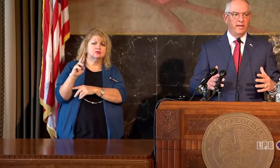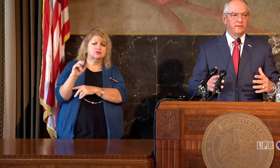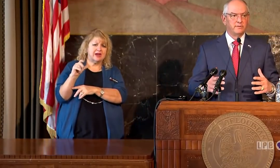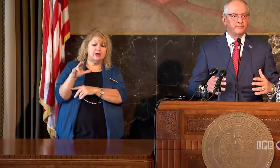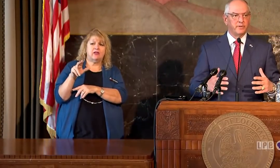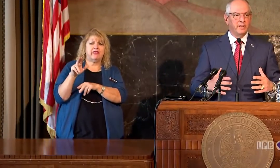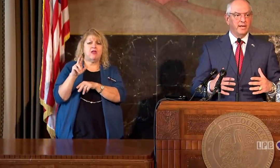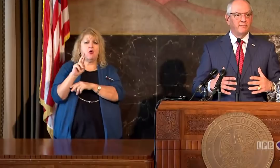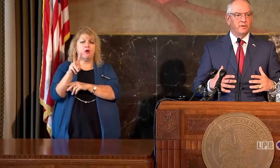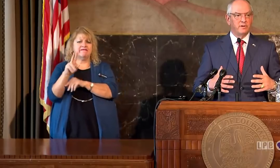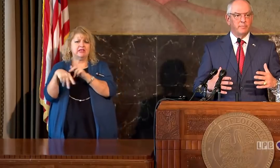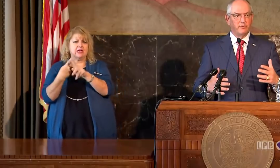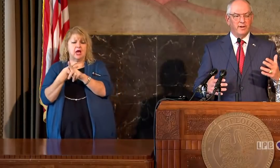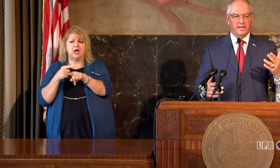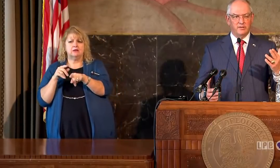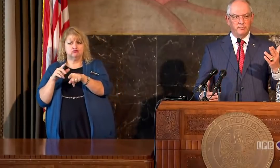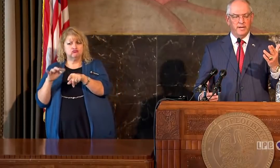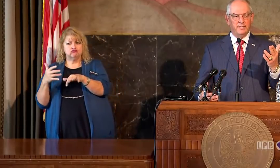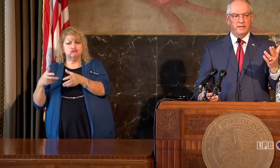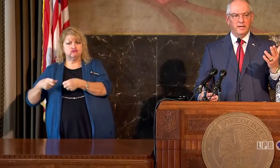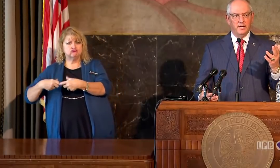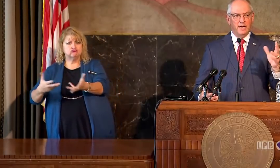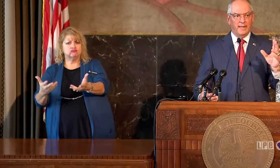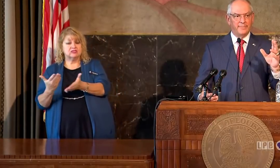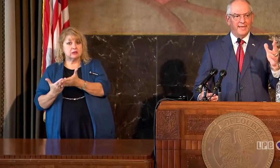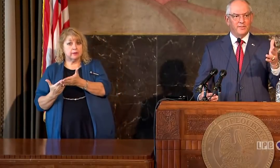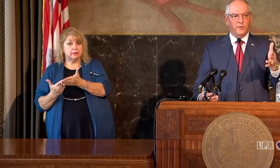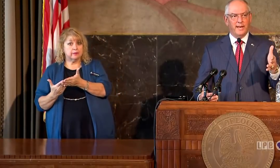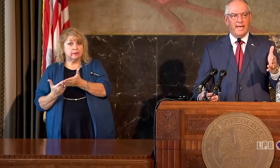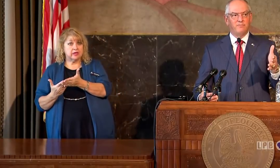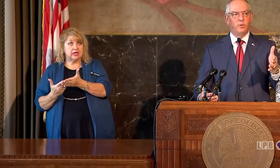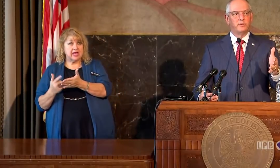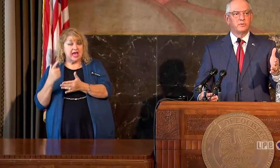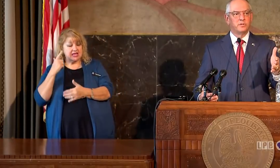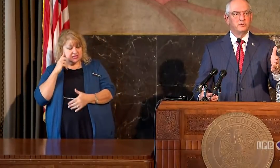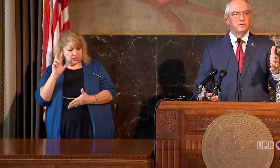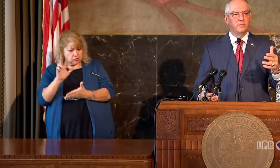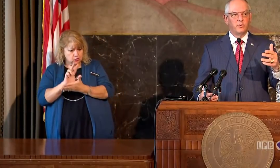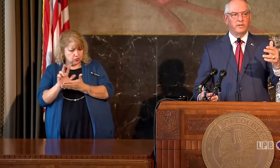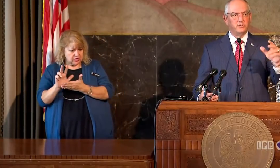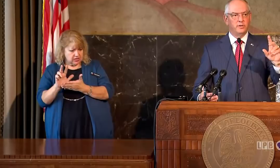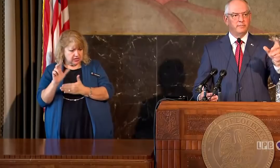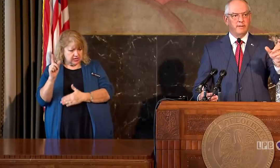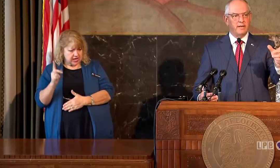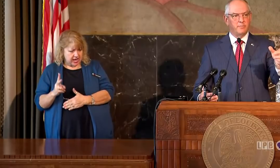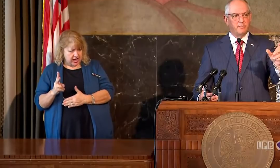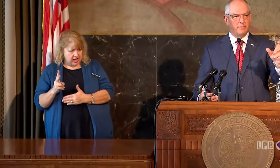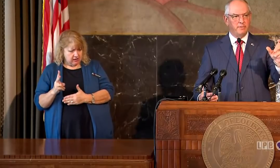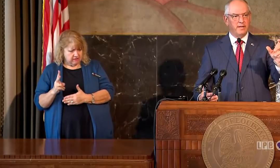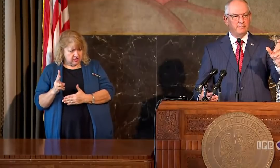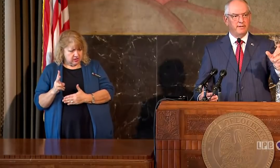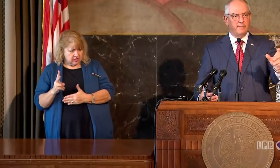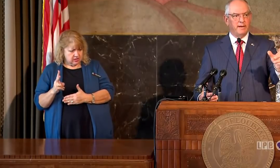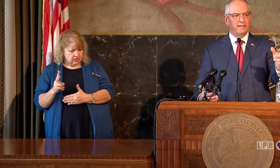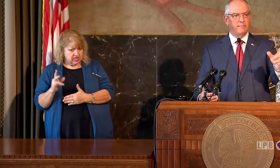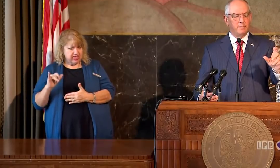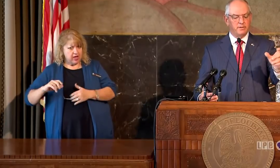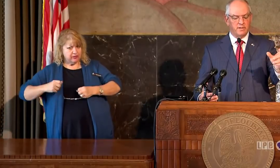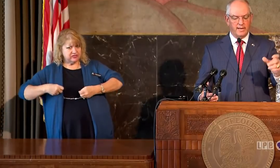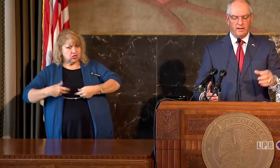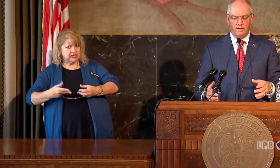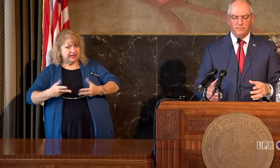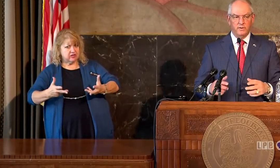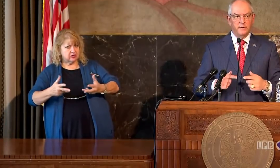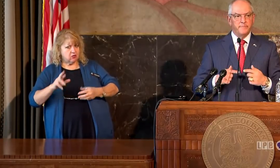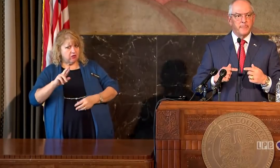are in place and the effort is up and running, and it's been, I think, 3.5 weeks or so that we're into it, and that number that amount of time may